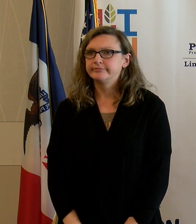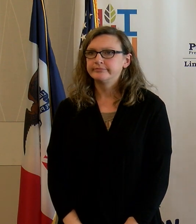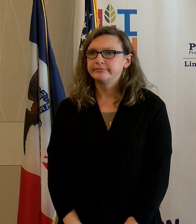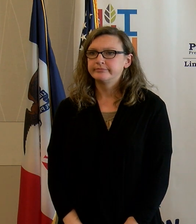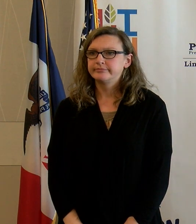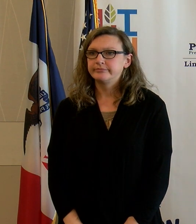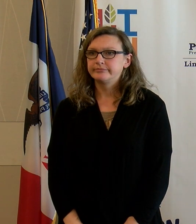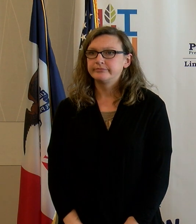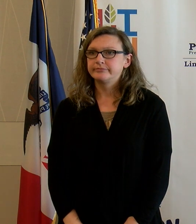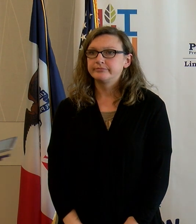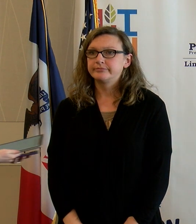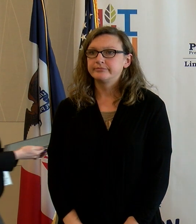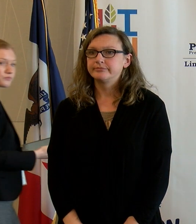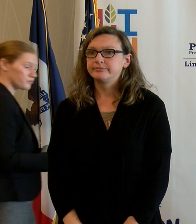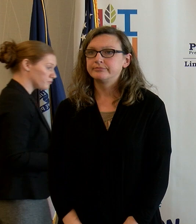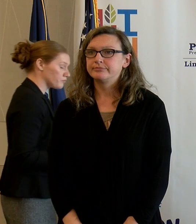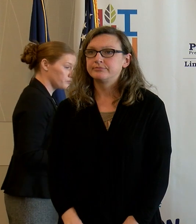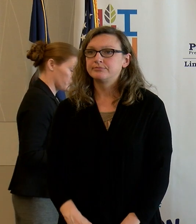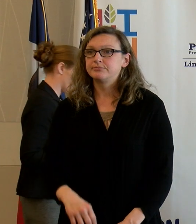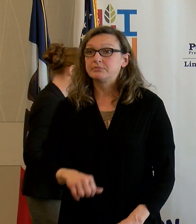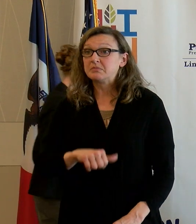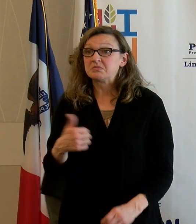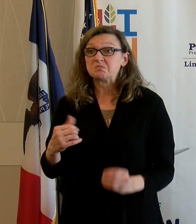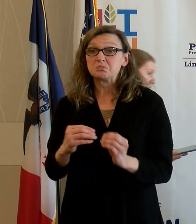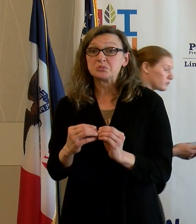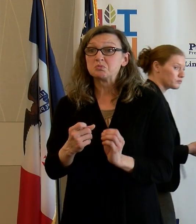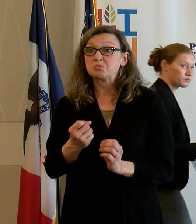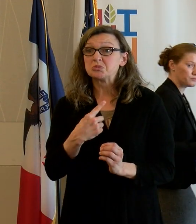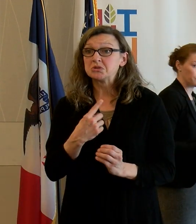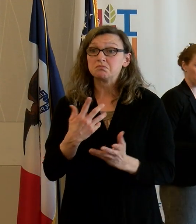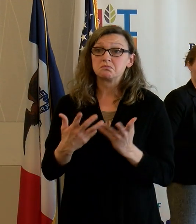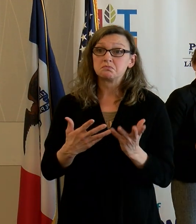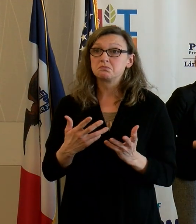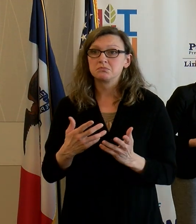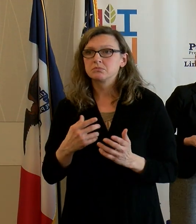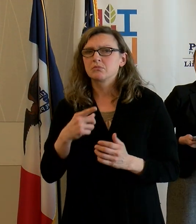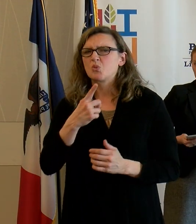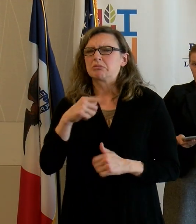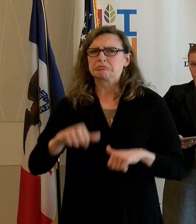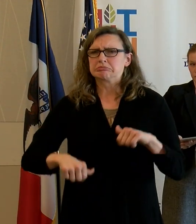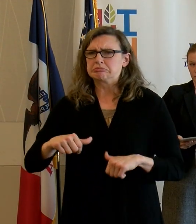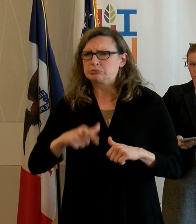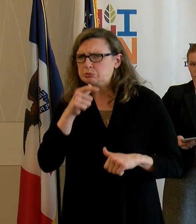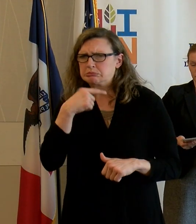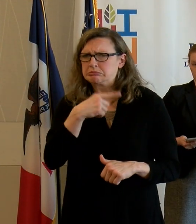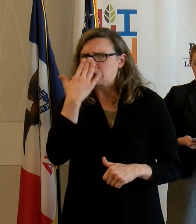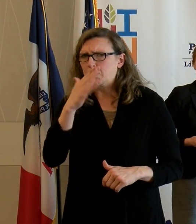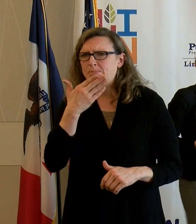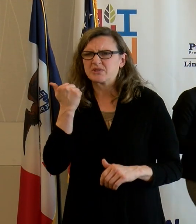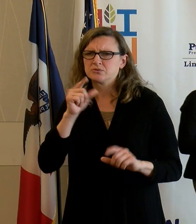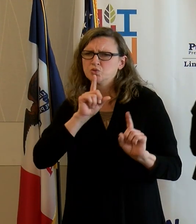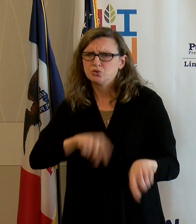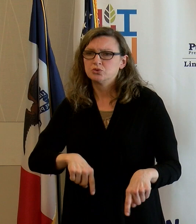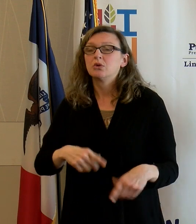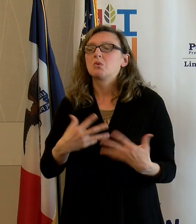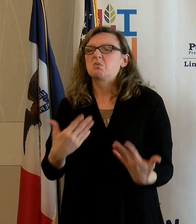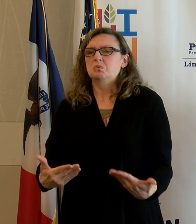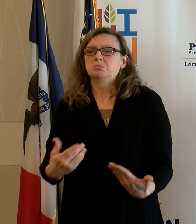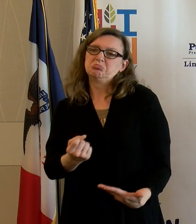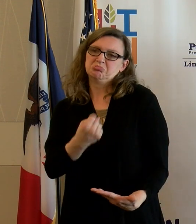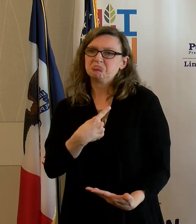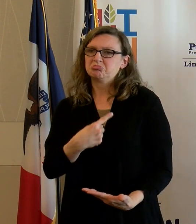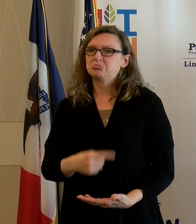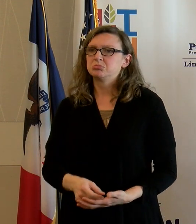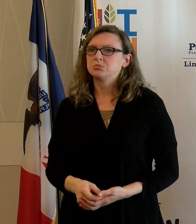I have a question. Not sure if it would be best maybe public health or the hospitals. So we obviously knew that the cases were coming to Linn